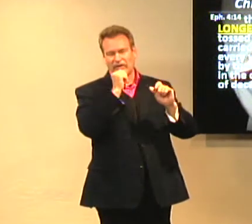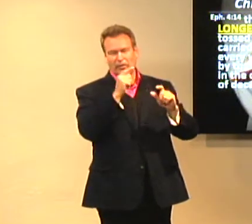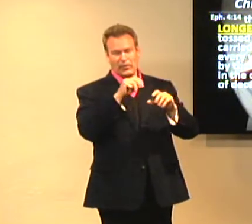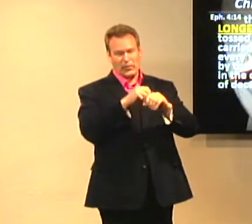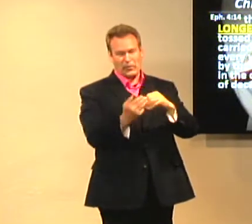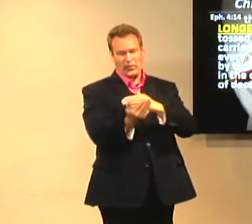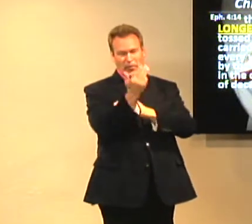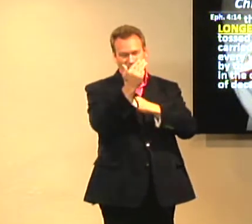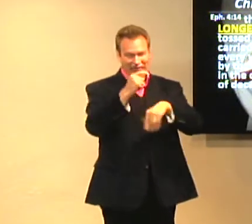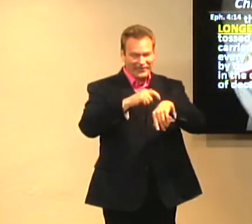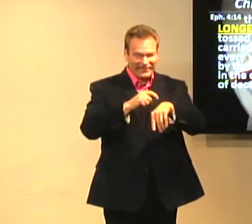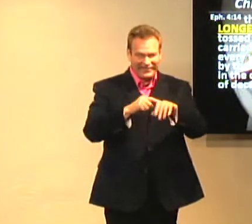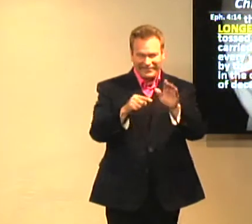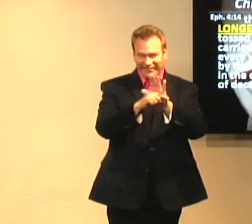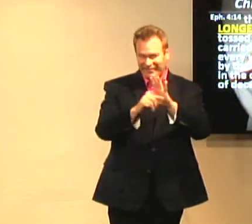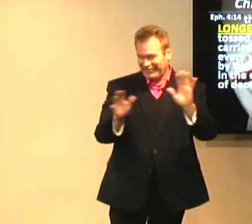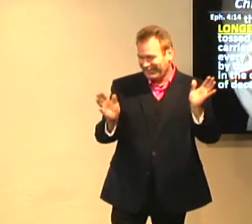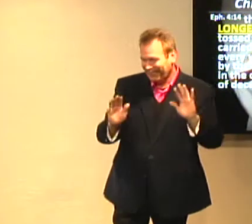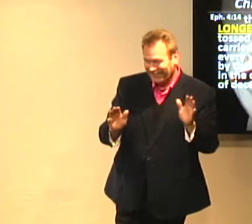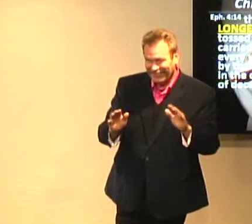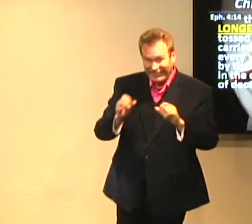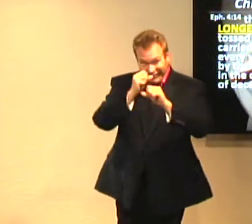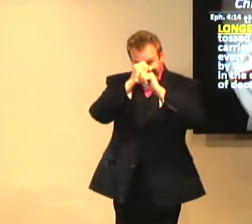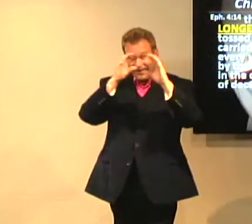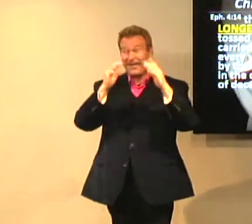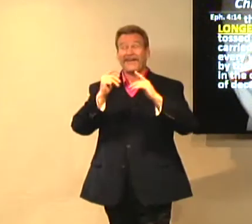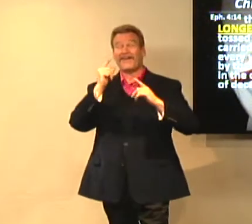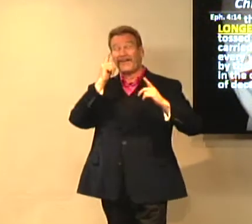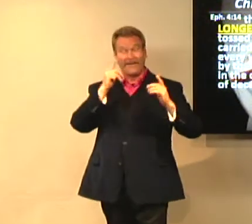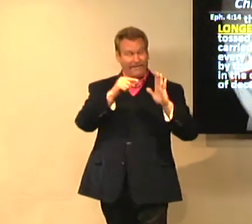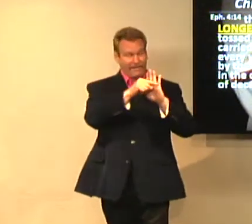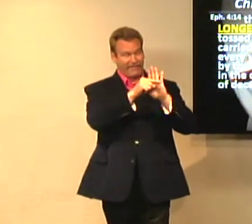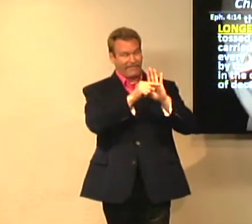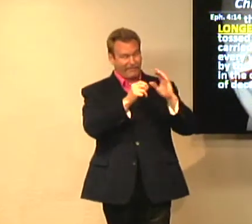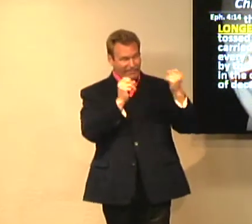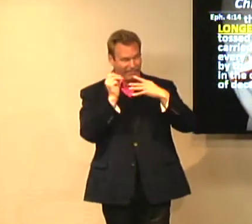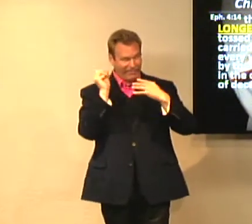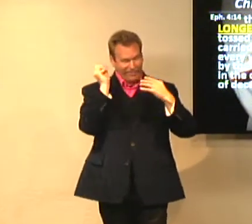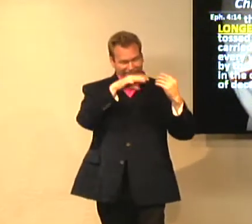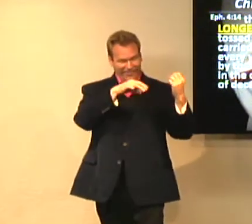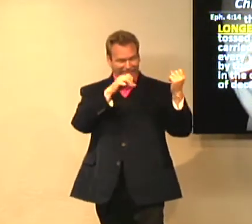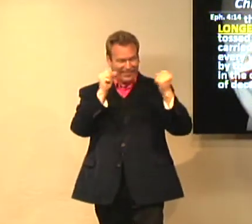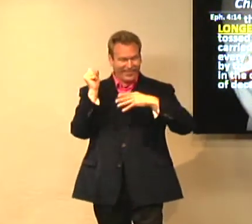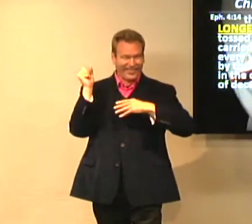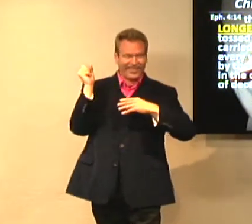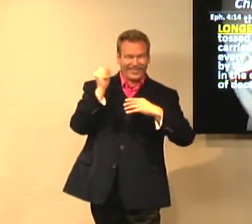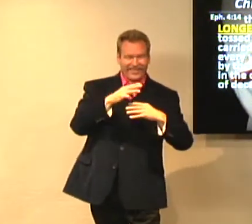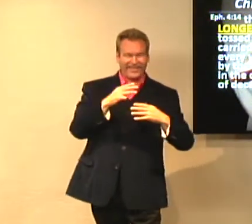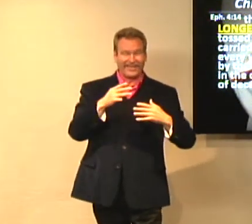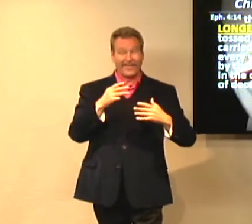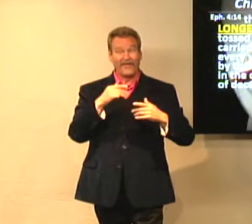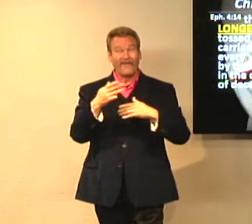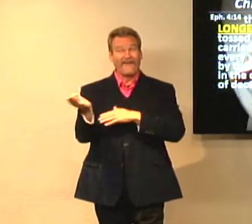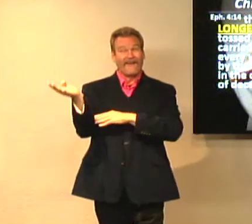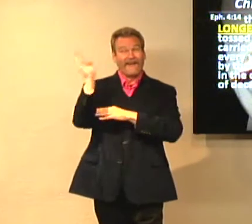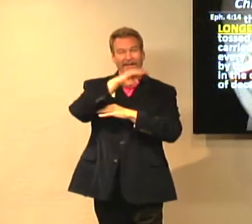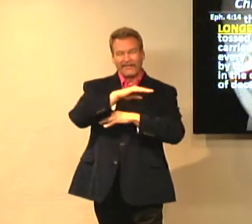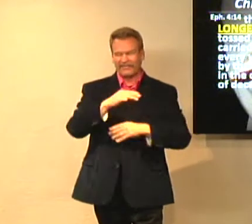day because we start the morning negative. So, you know, that's just a picture. Like my wife and I, we discuss, we want to wake up and